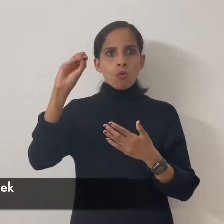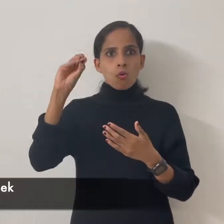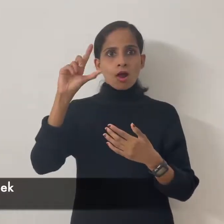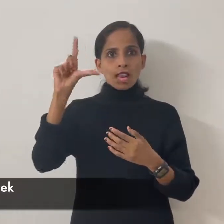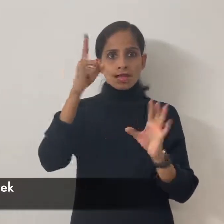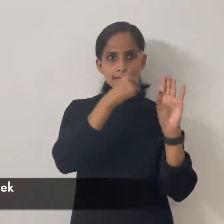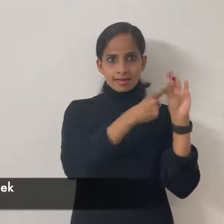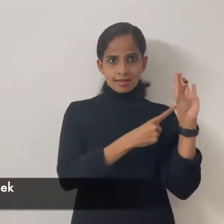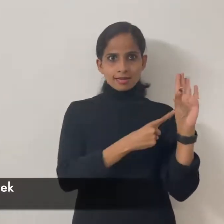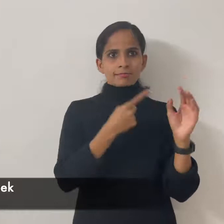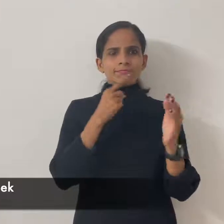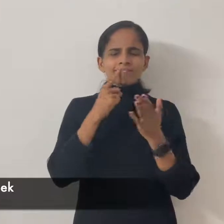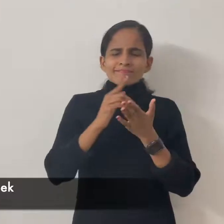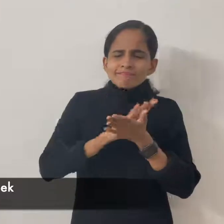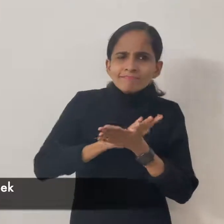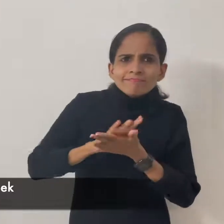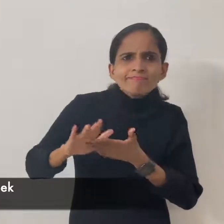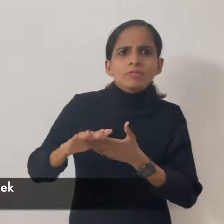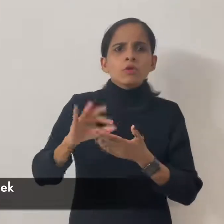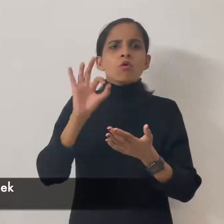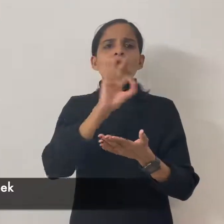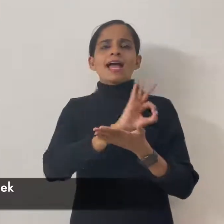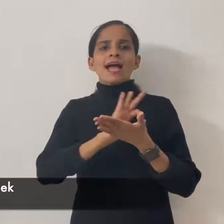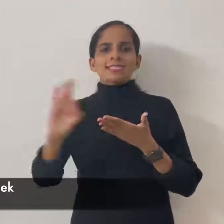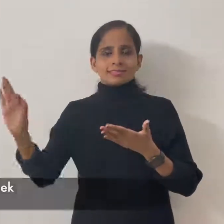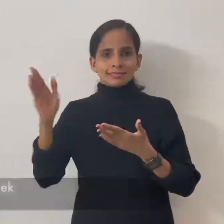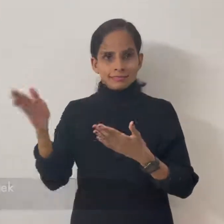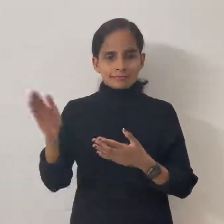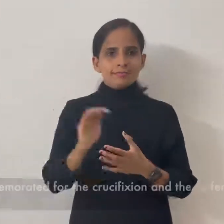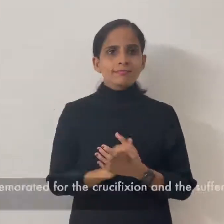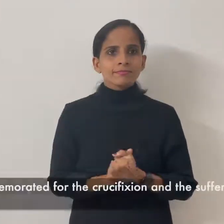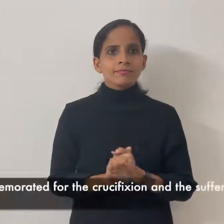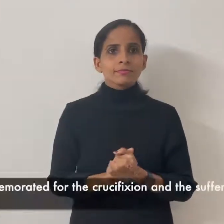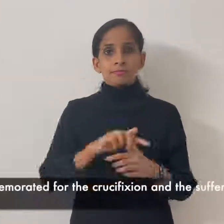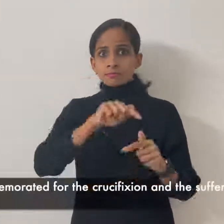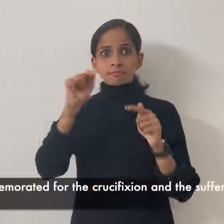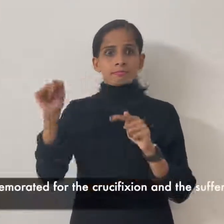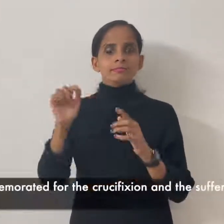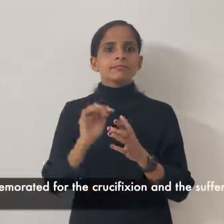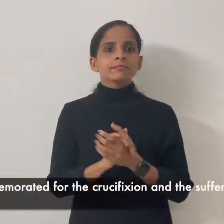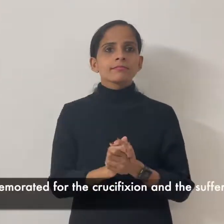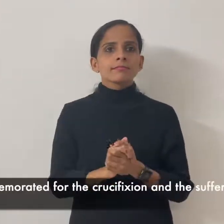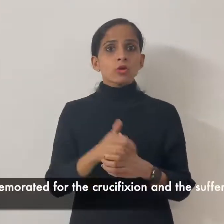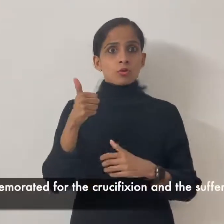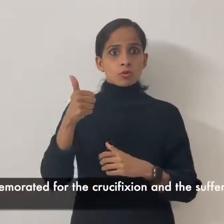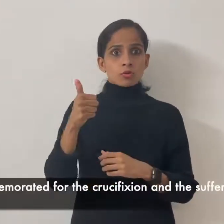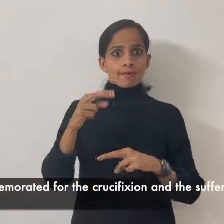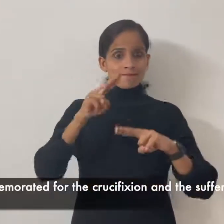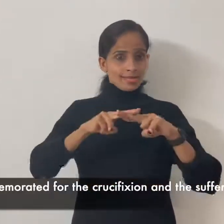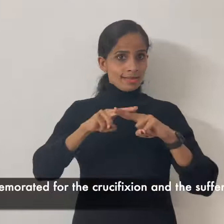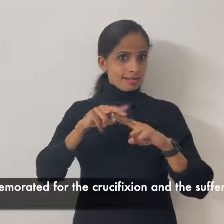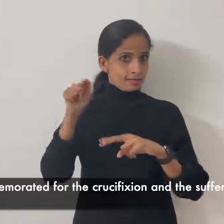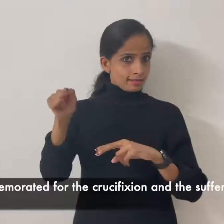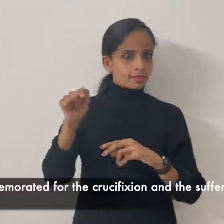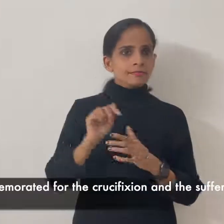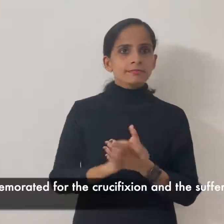Good Friday is commemorated for